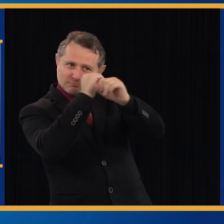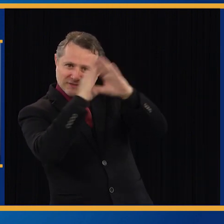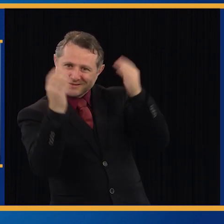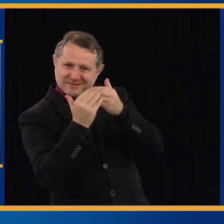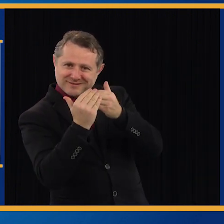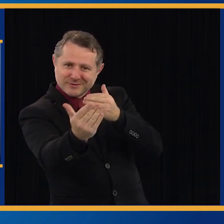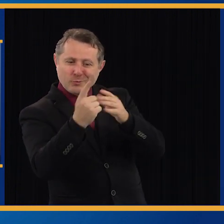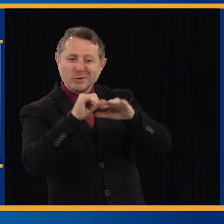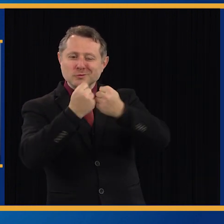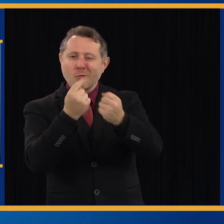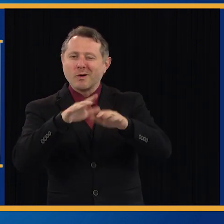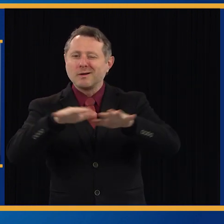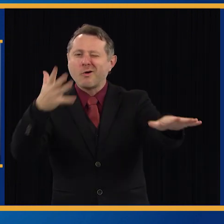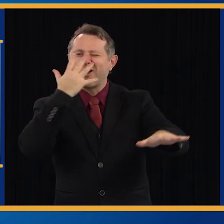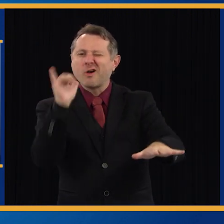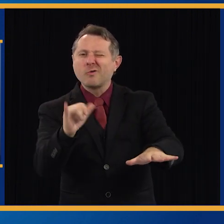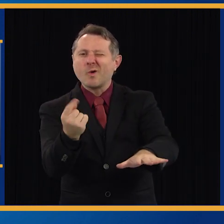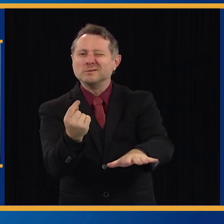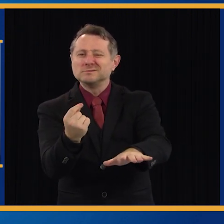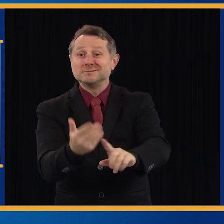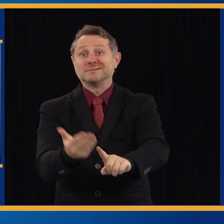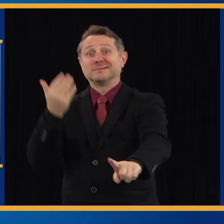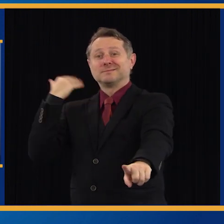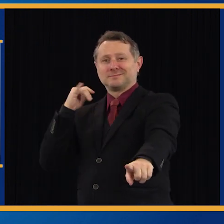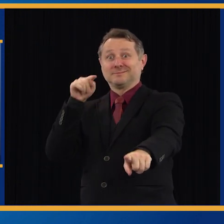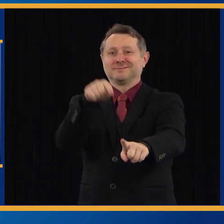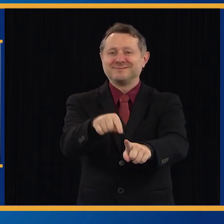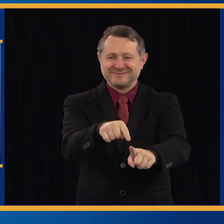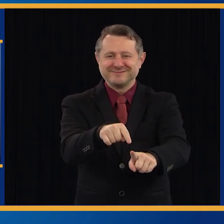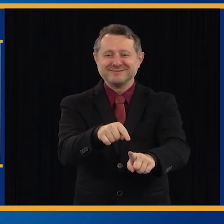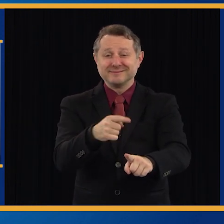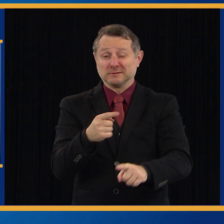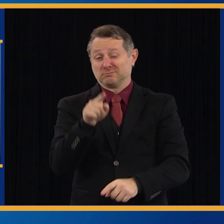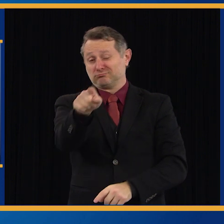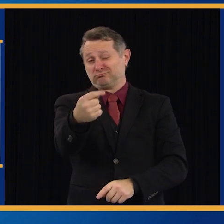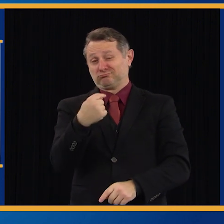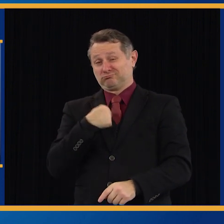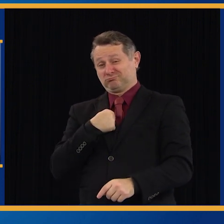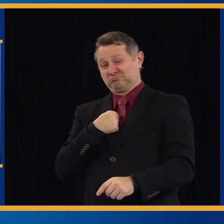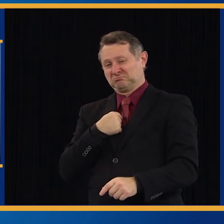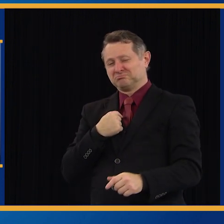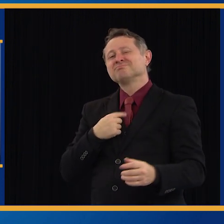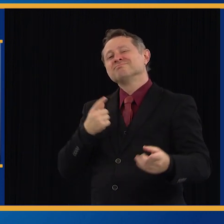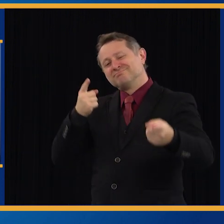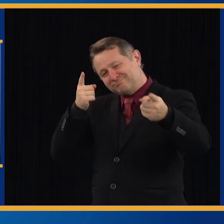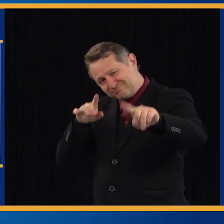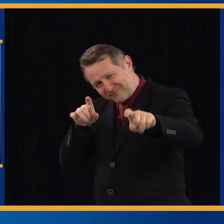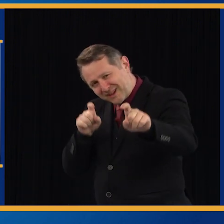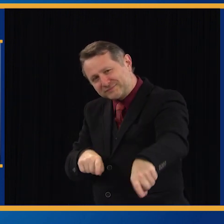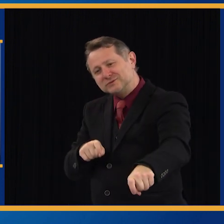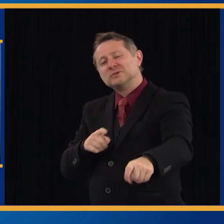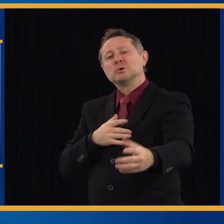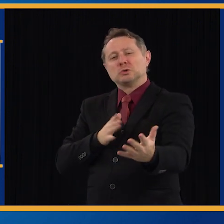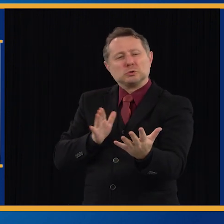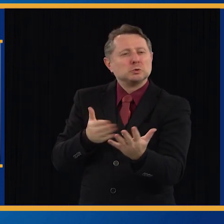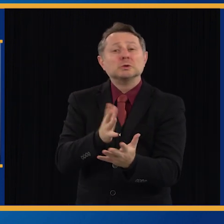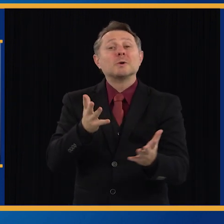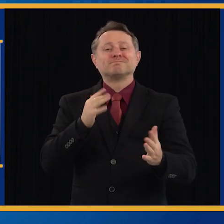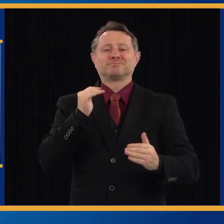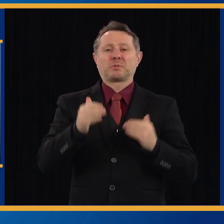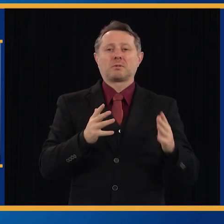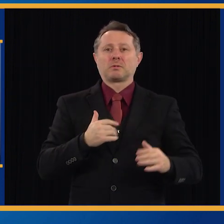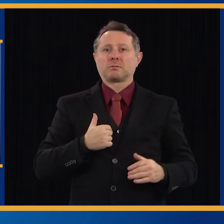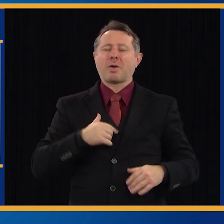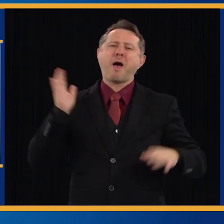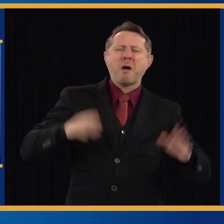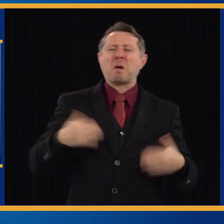be. And since we are going to have to go through all of this, and it's not going to be fast, let's at least make